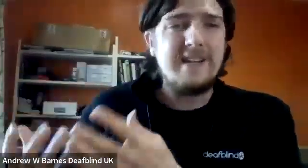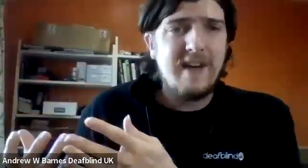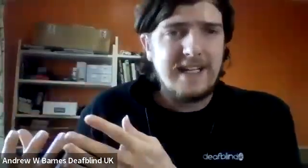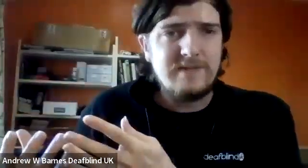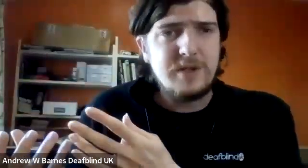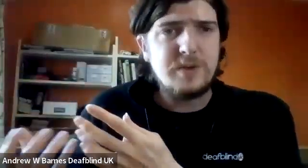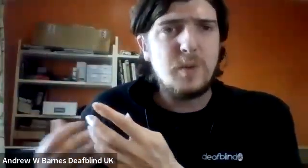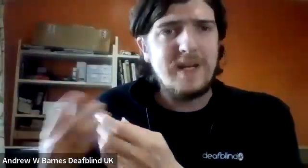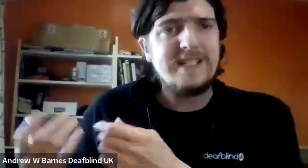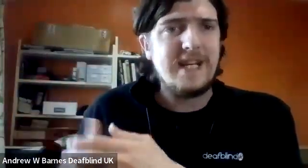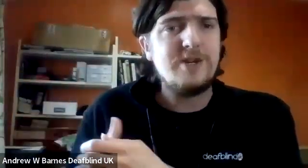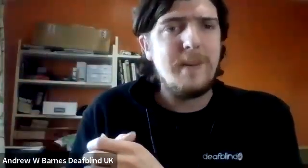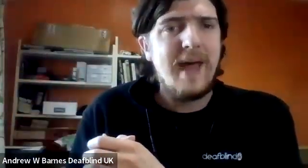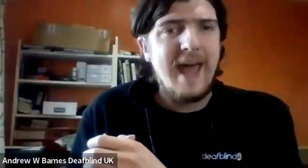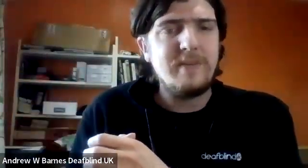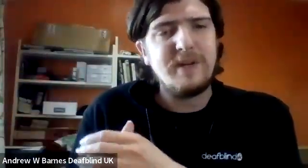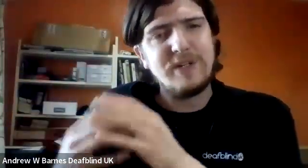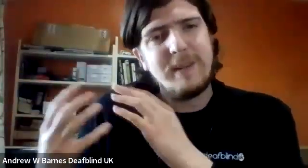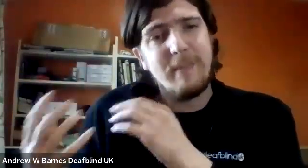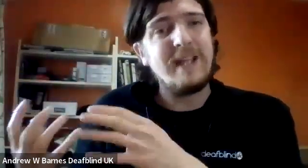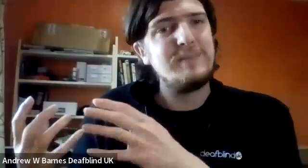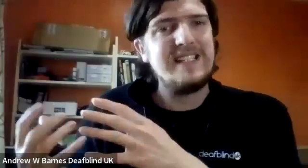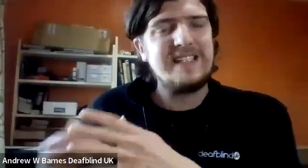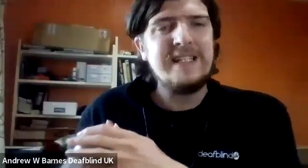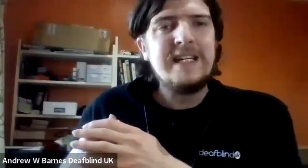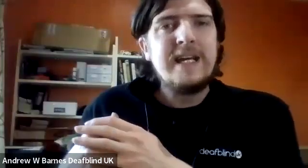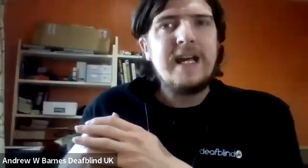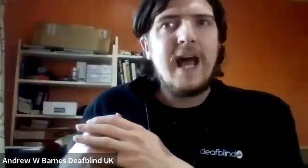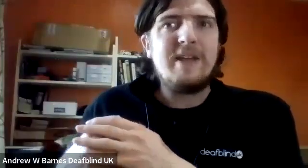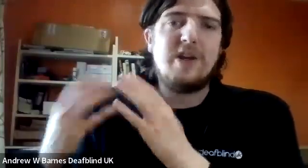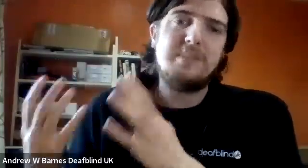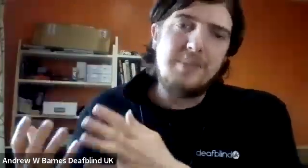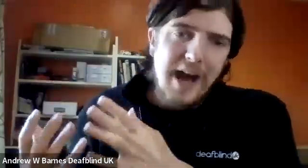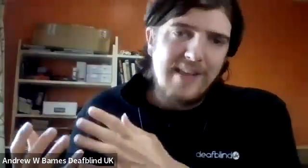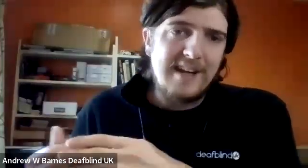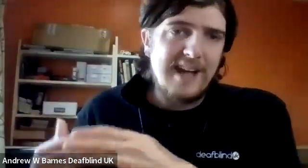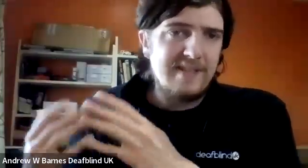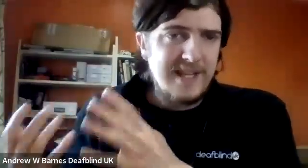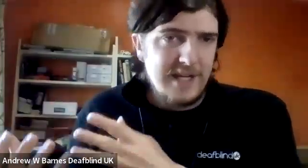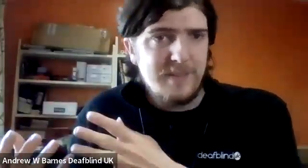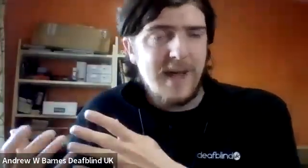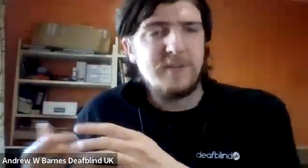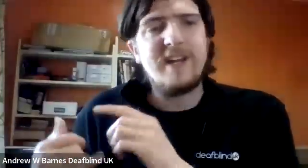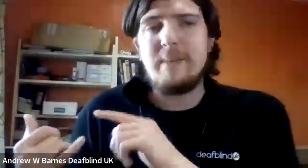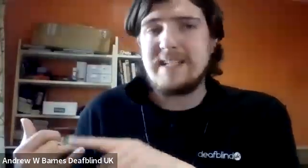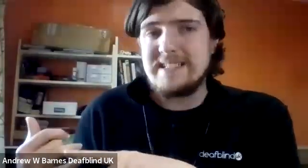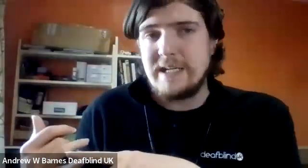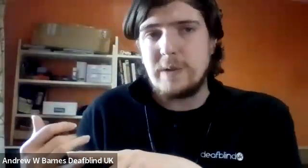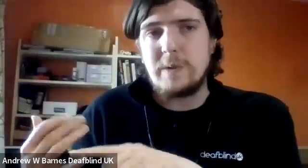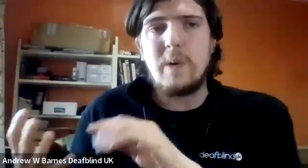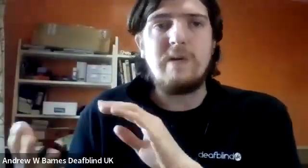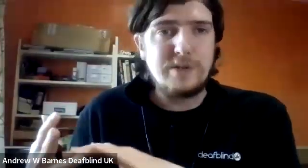of identifying individuals with sensory impairment, because it might be that there are a lot of people out there that have a sensory impairment, whether that be